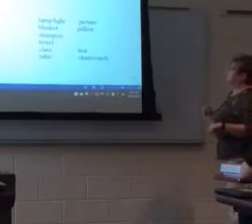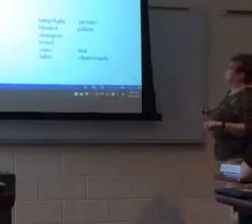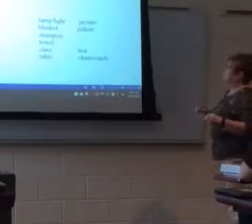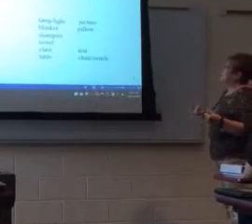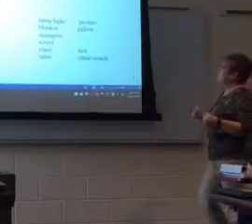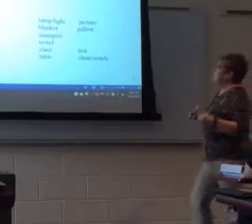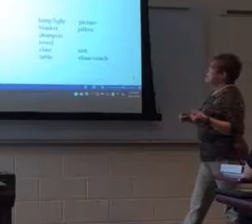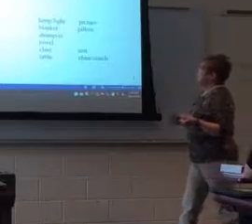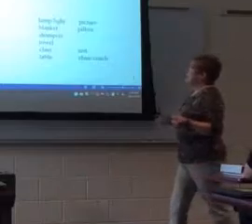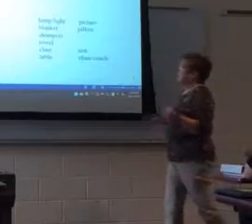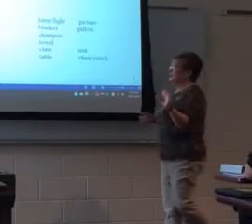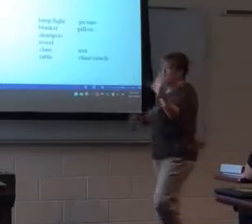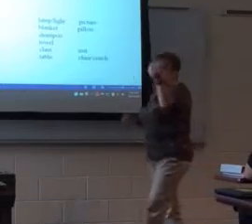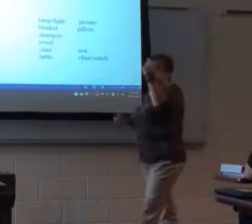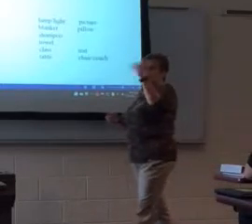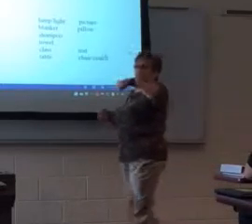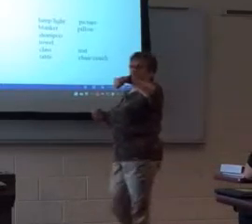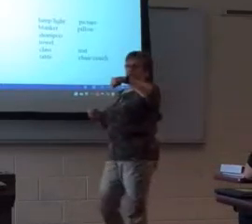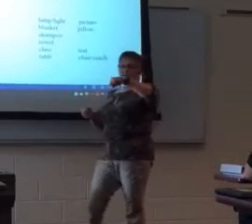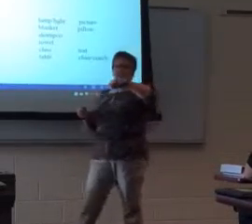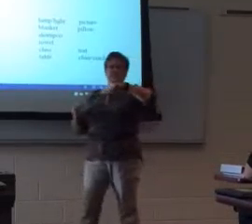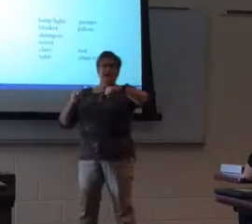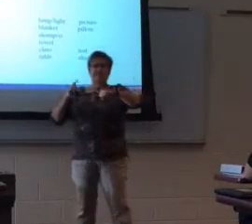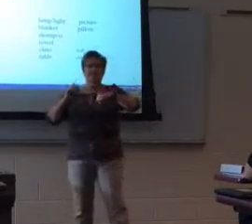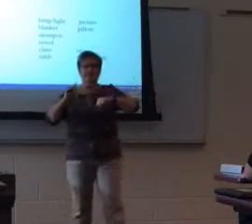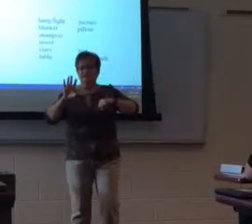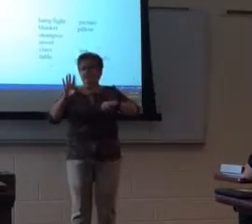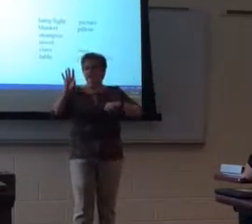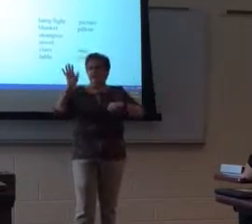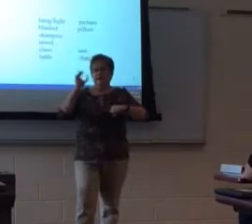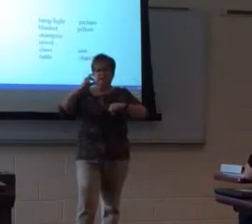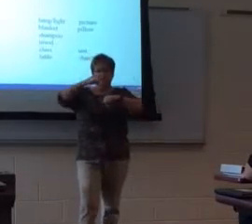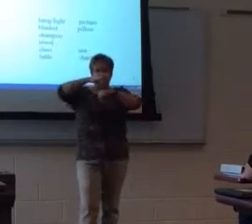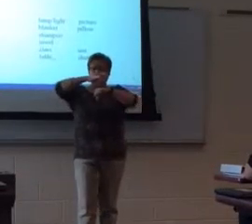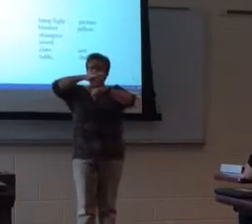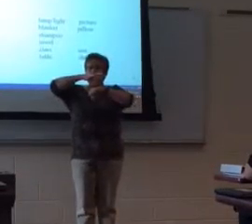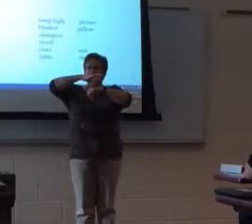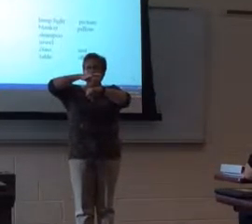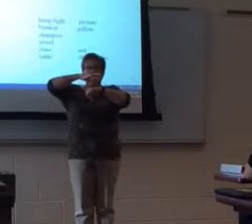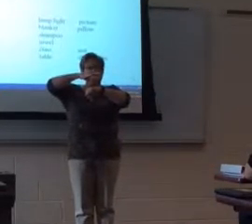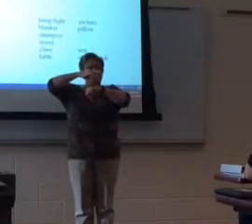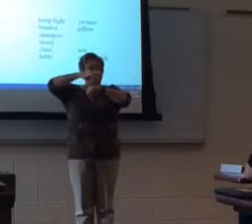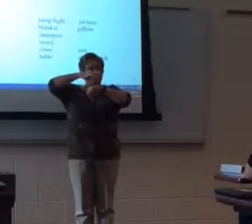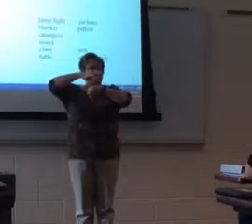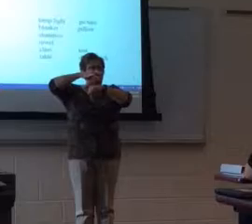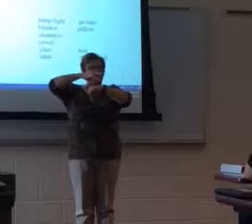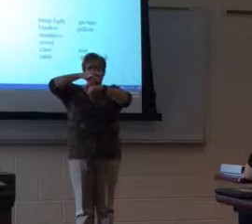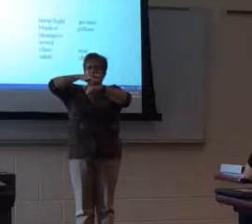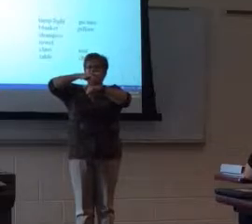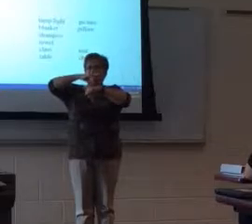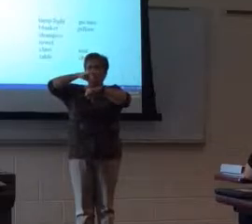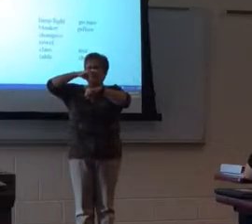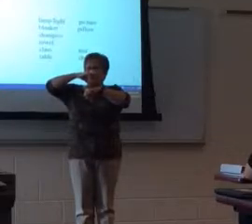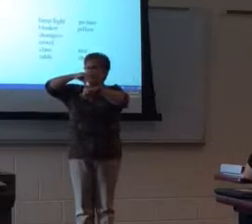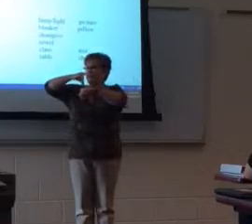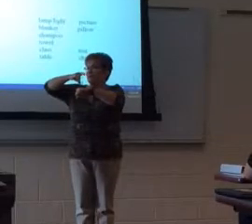them. Pumpkin, we have our left S and our right hand. You guys have ever bought a pumpkin? Kind of thump